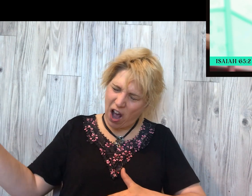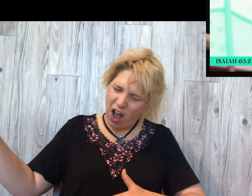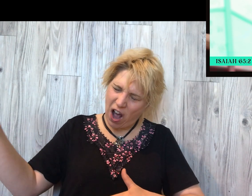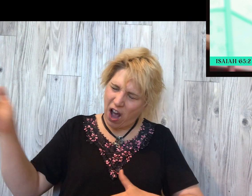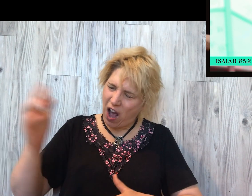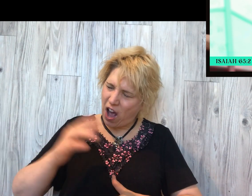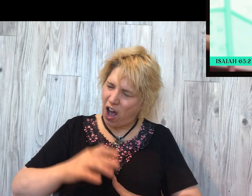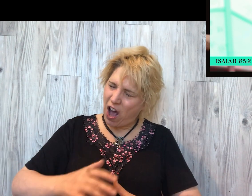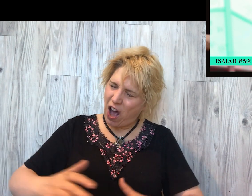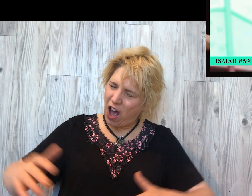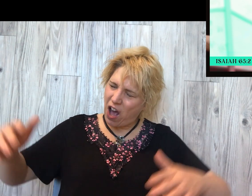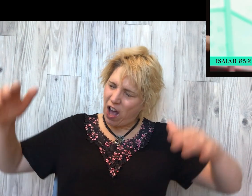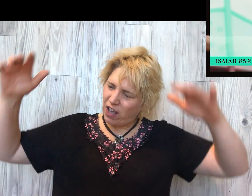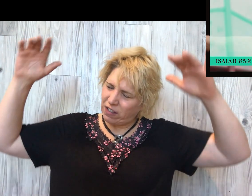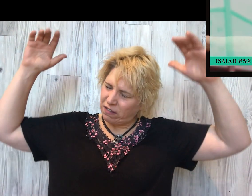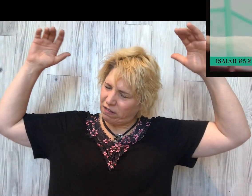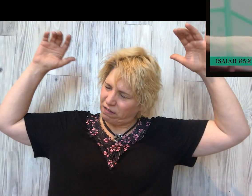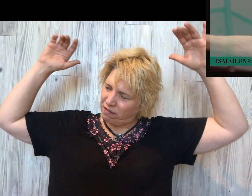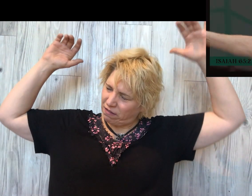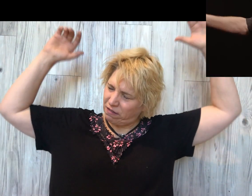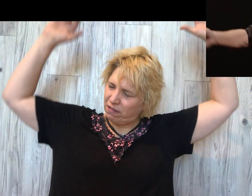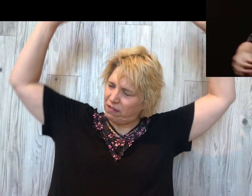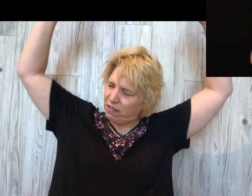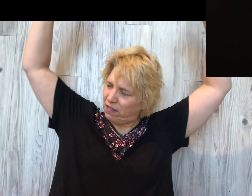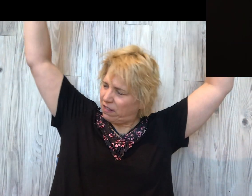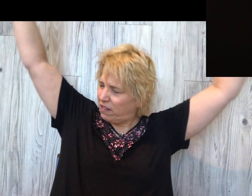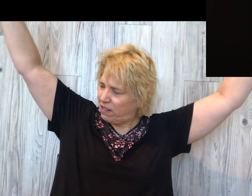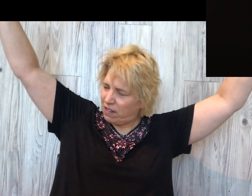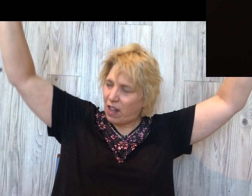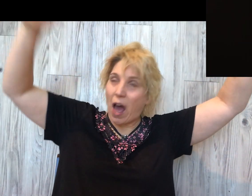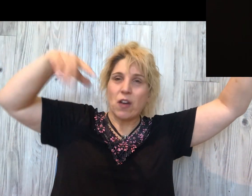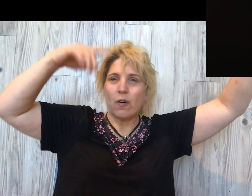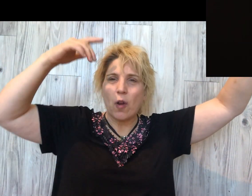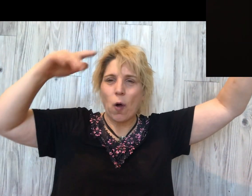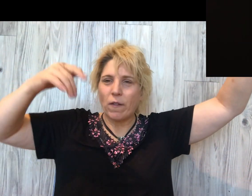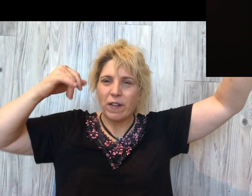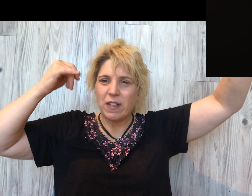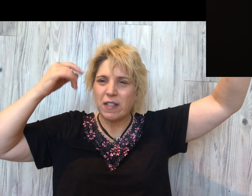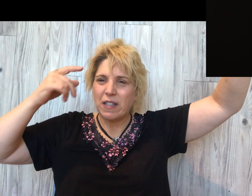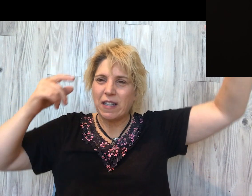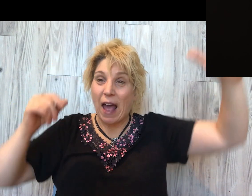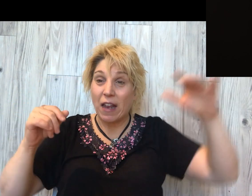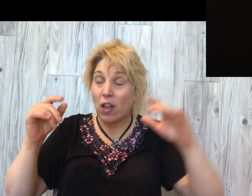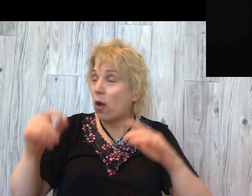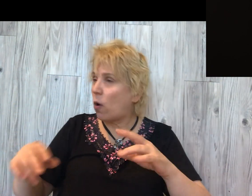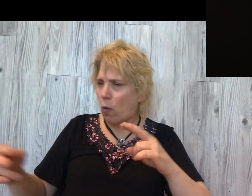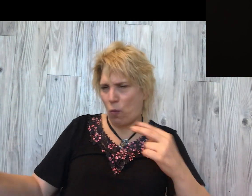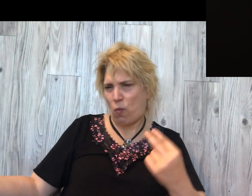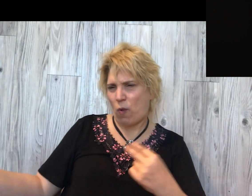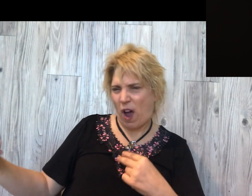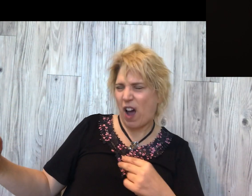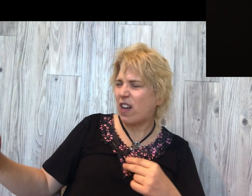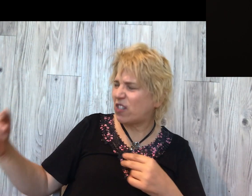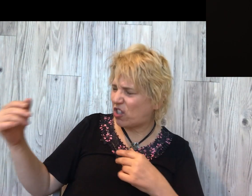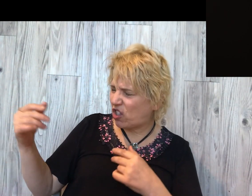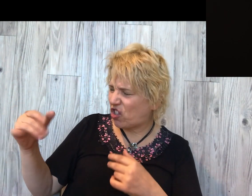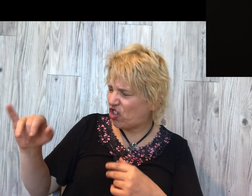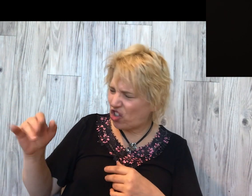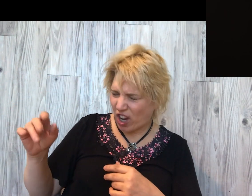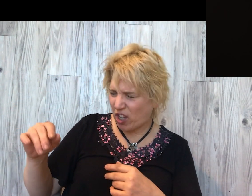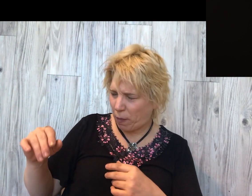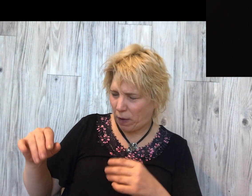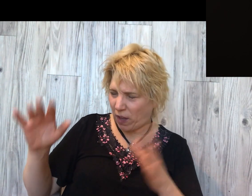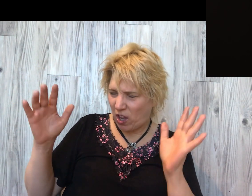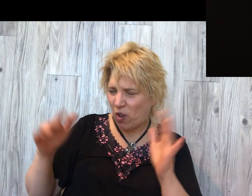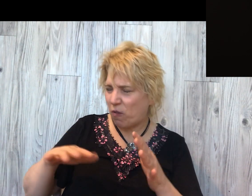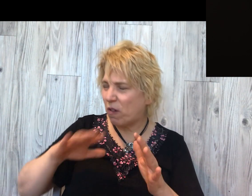my arms to rebellious people. I don't know if you tend to think of God as standing like this, watching you, just hoping you'll blow